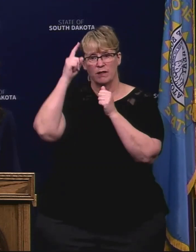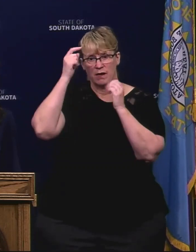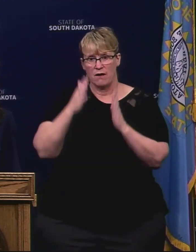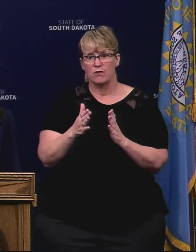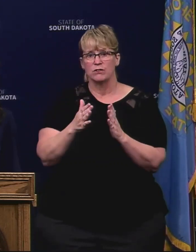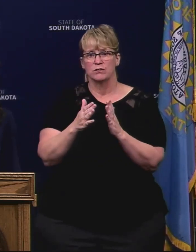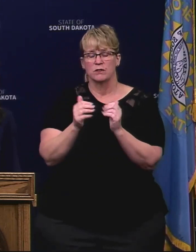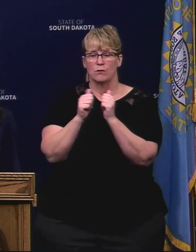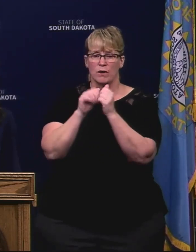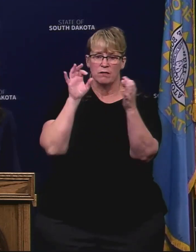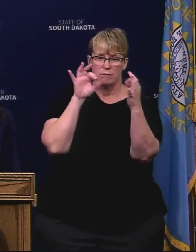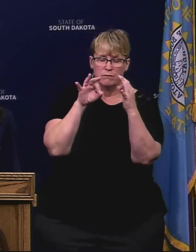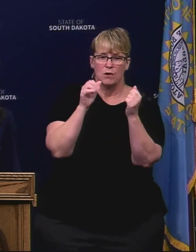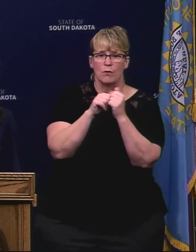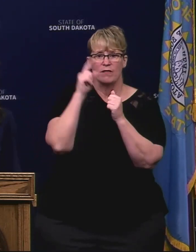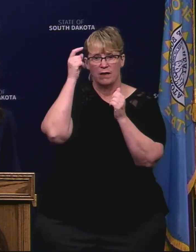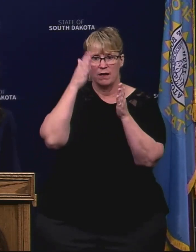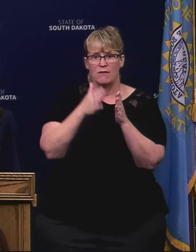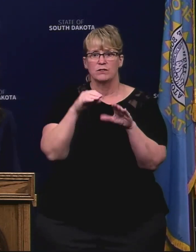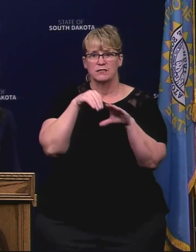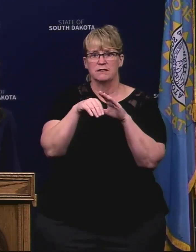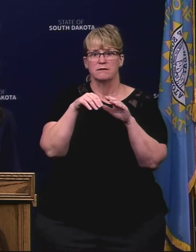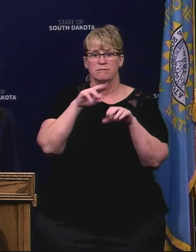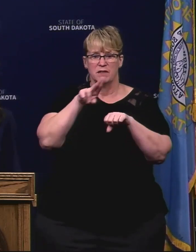with input from governors across the nation.